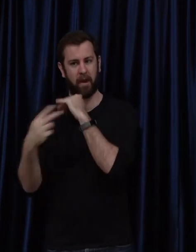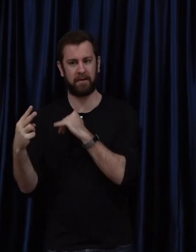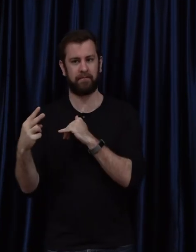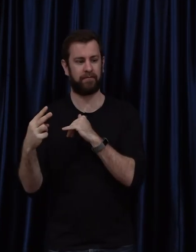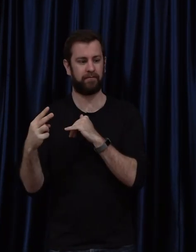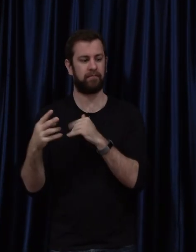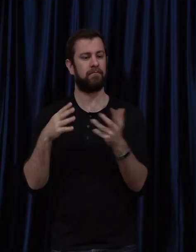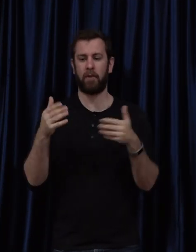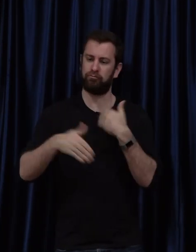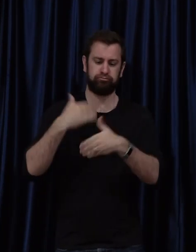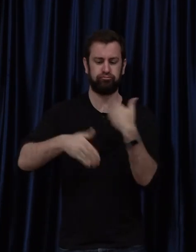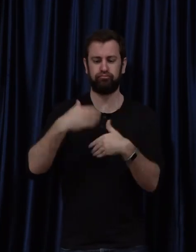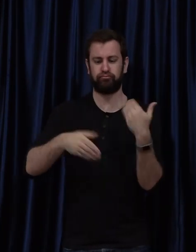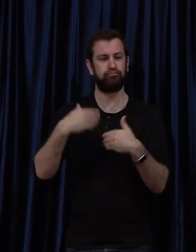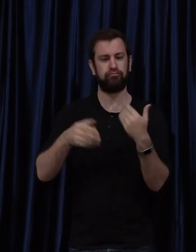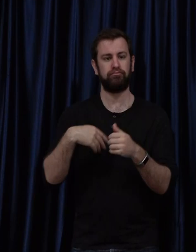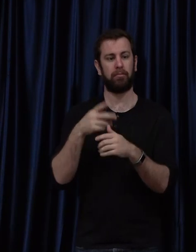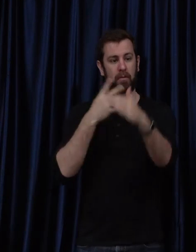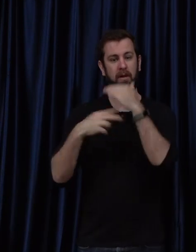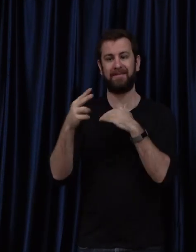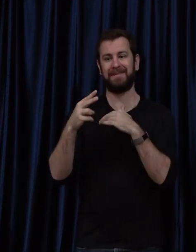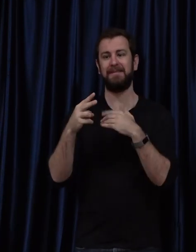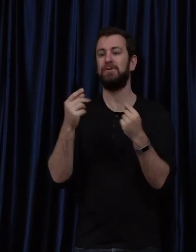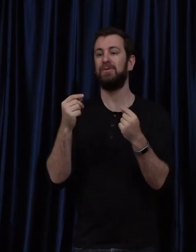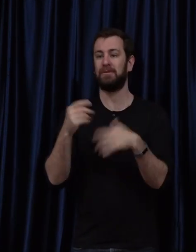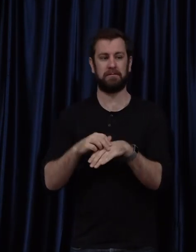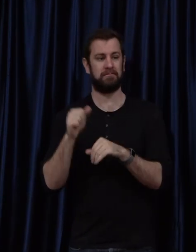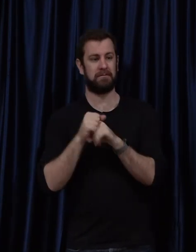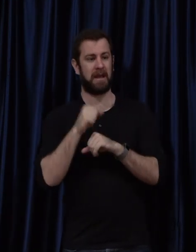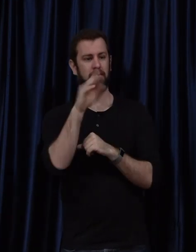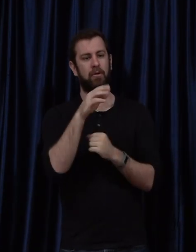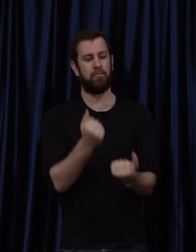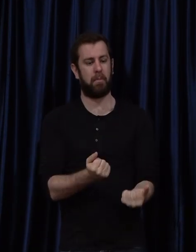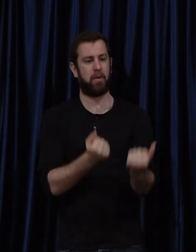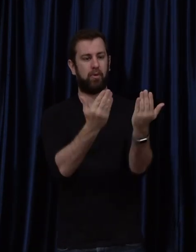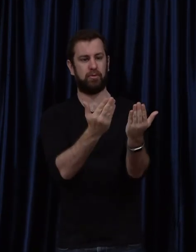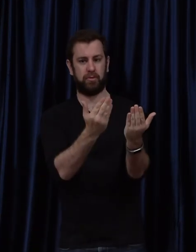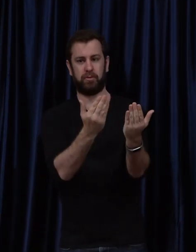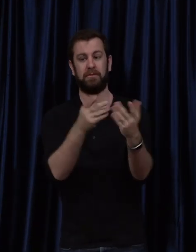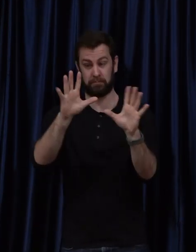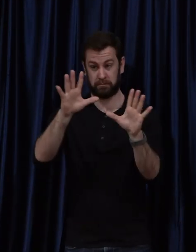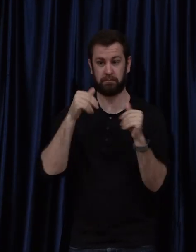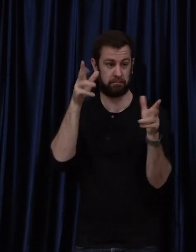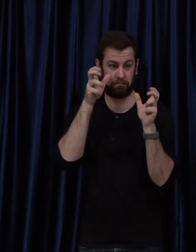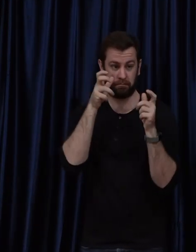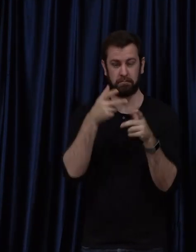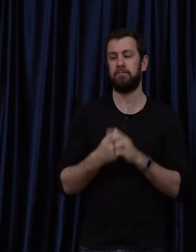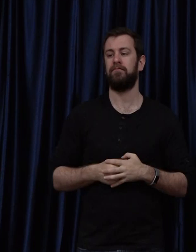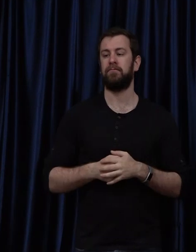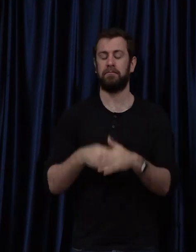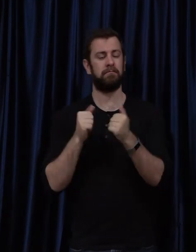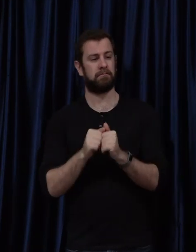The Prophet of Allah sends a proposal. Listen to this very, very attentively. The Prophet sallallahu alaihi wasallam sends